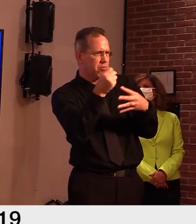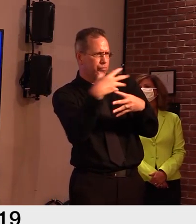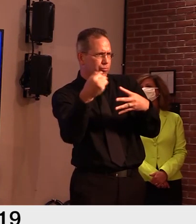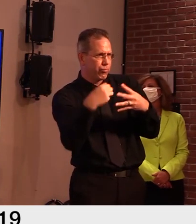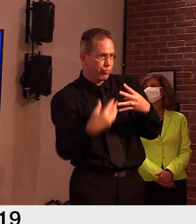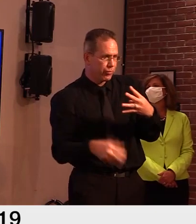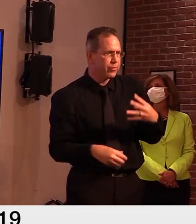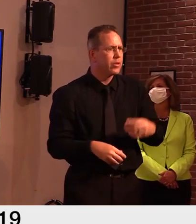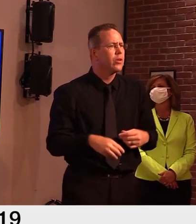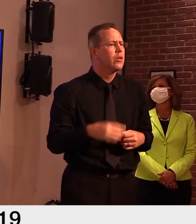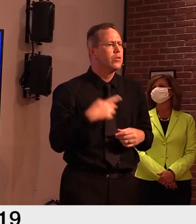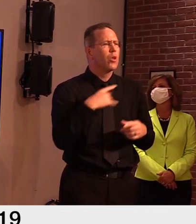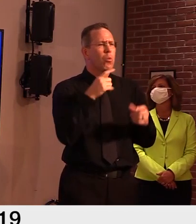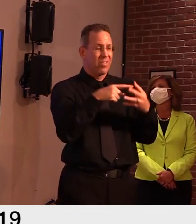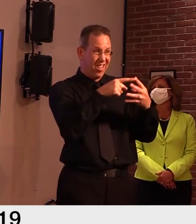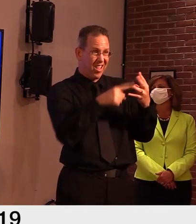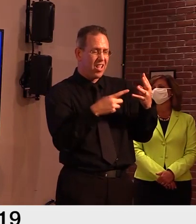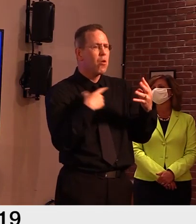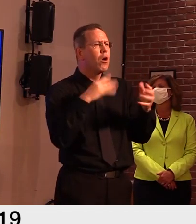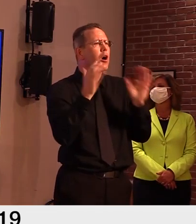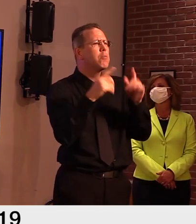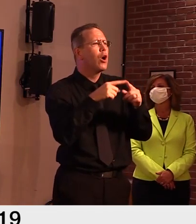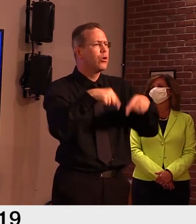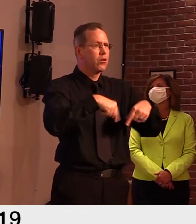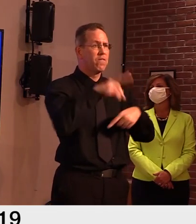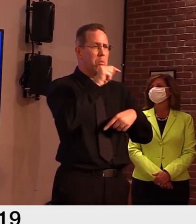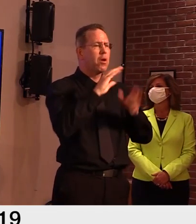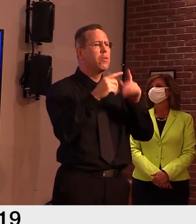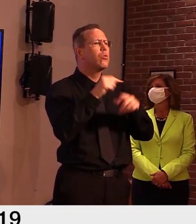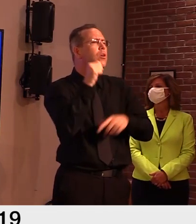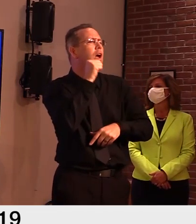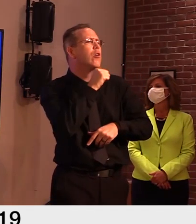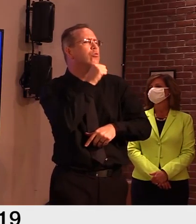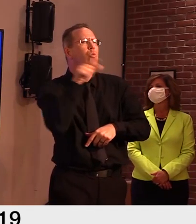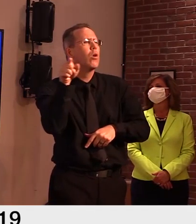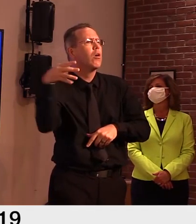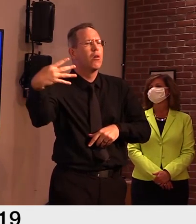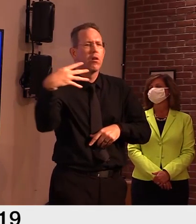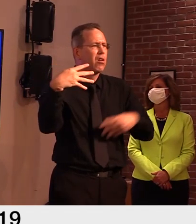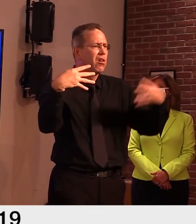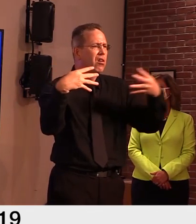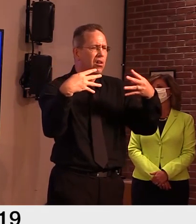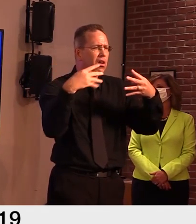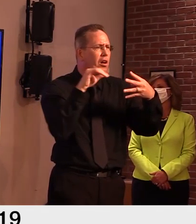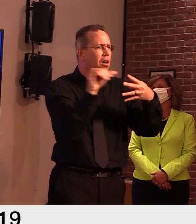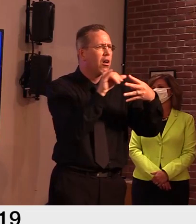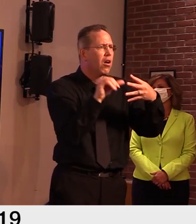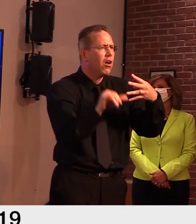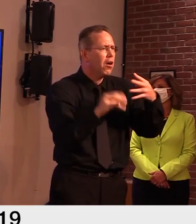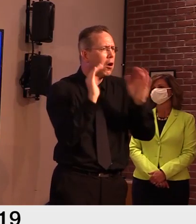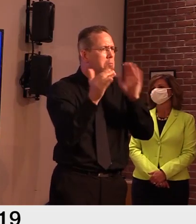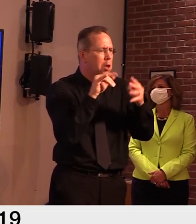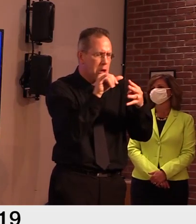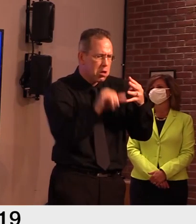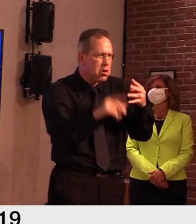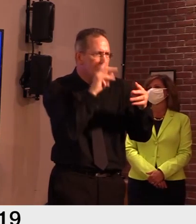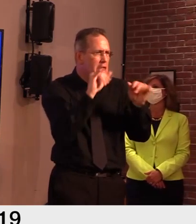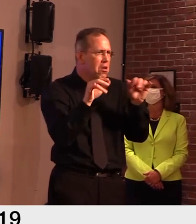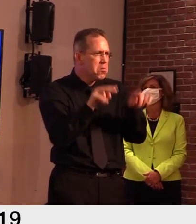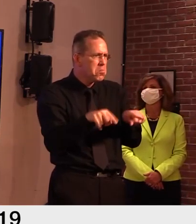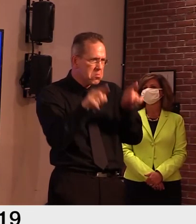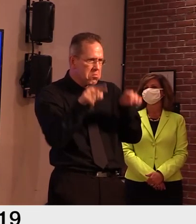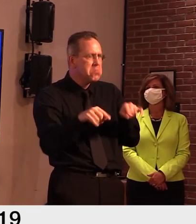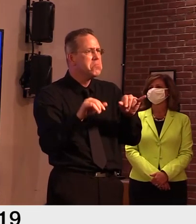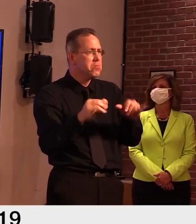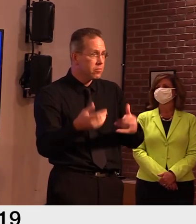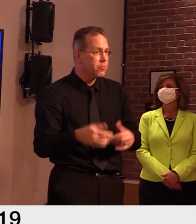these metrics and our warning flags and thresholds that we've established. I'll also compare Vermont's data with a state that has been in the